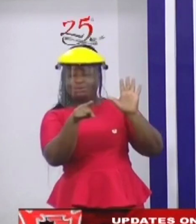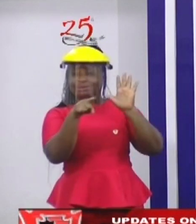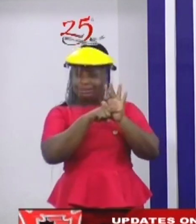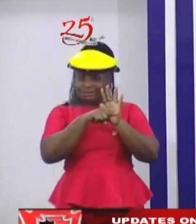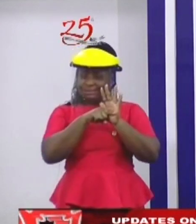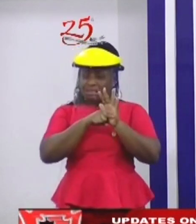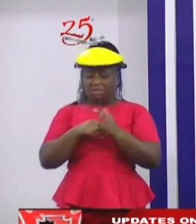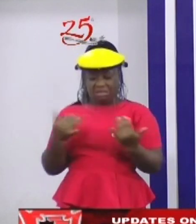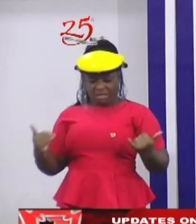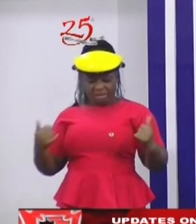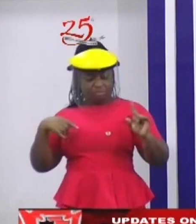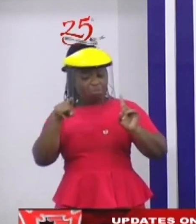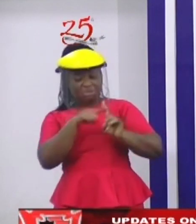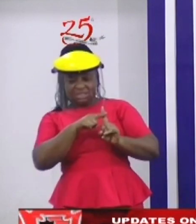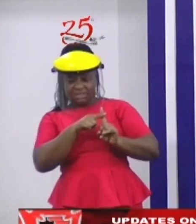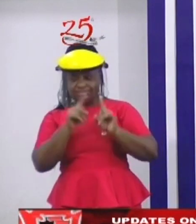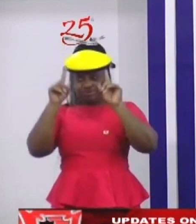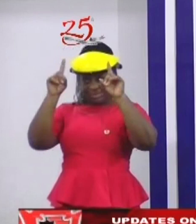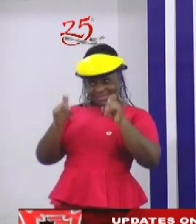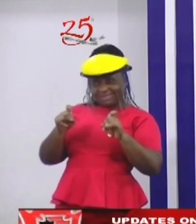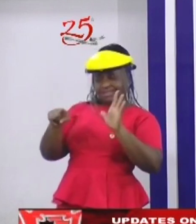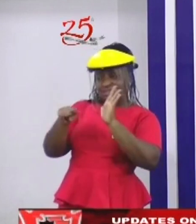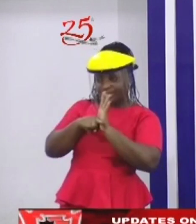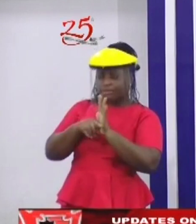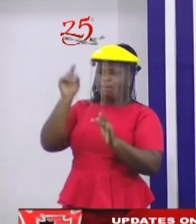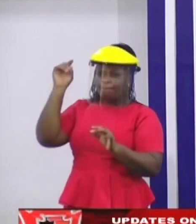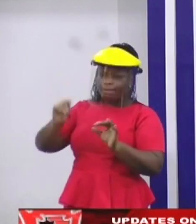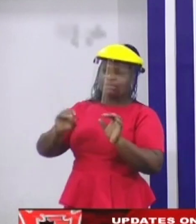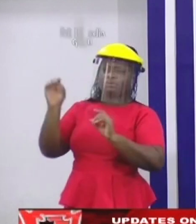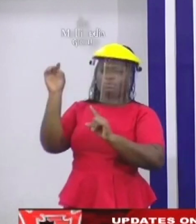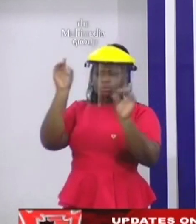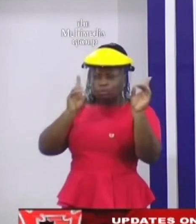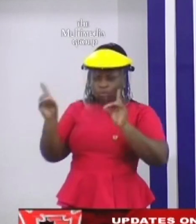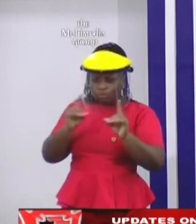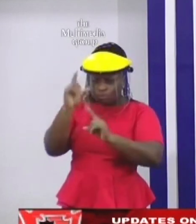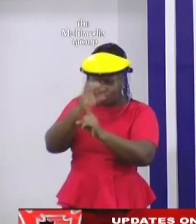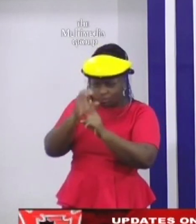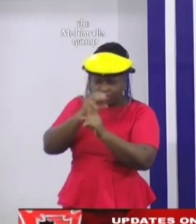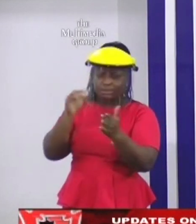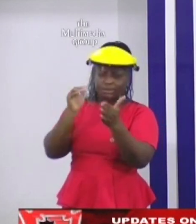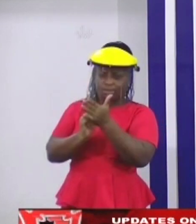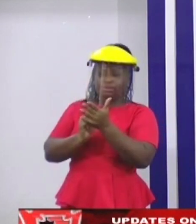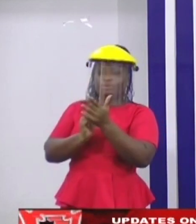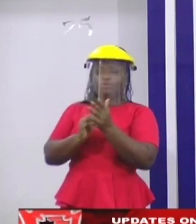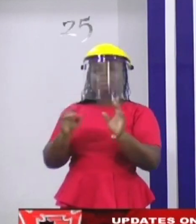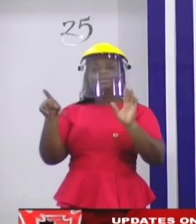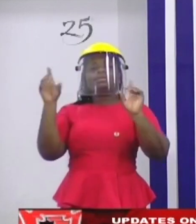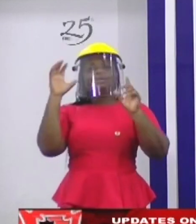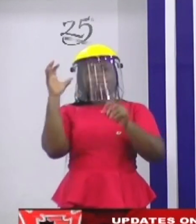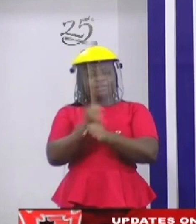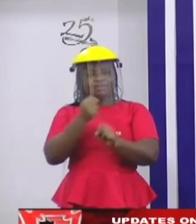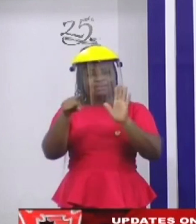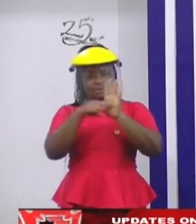you test negative, you have to get another negative to be able to be declared as